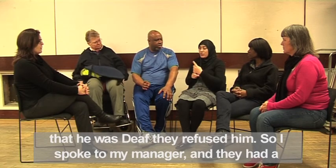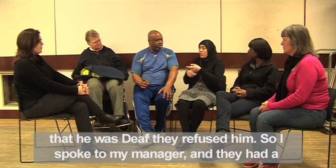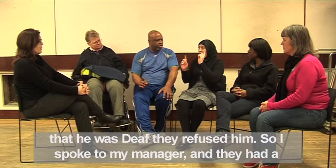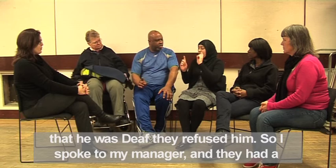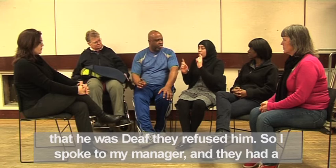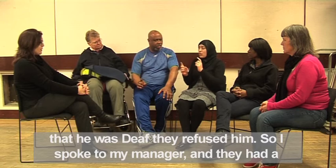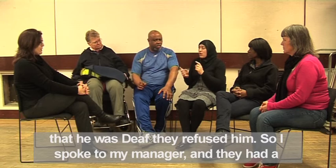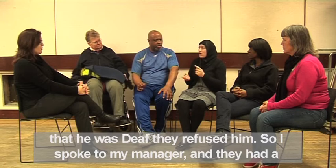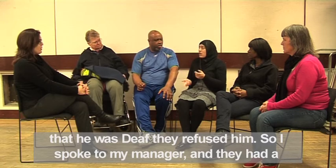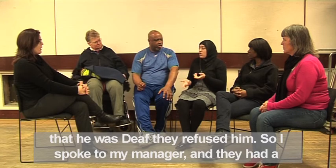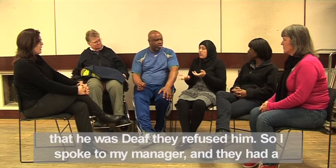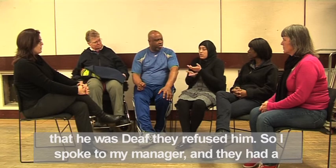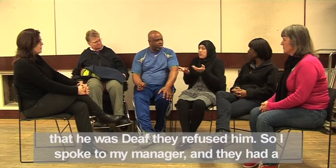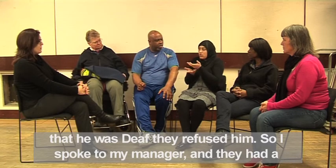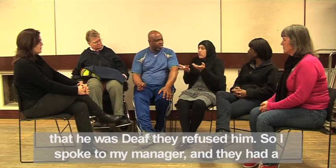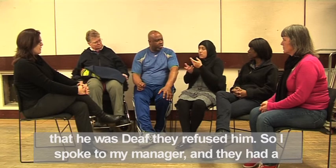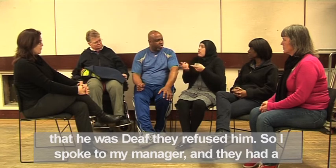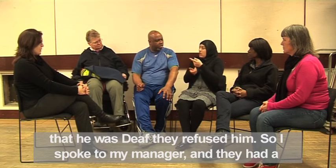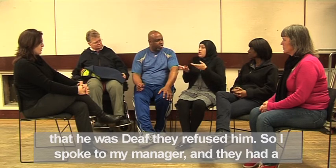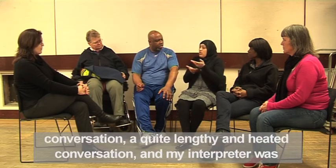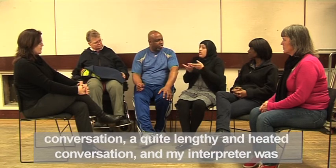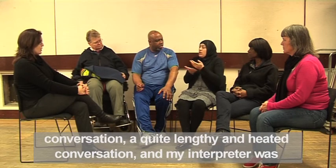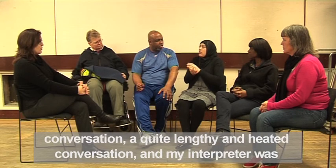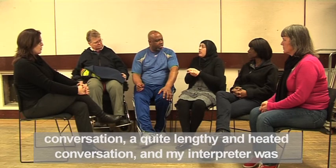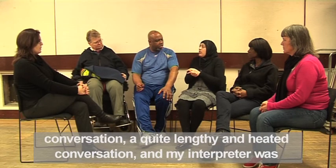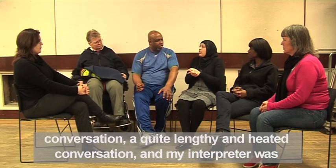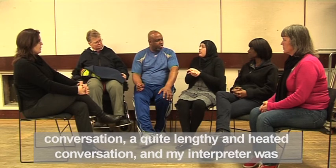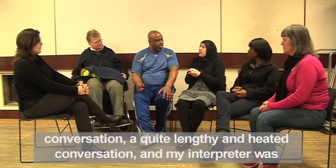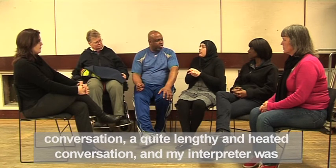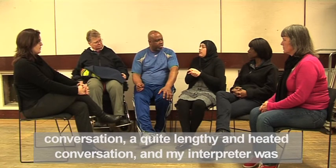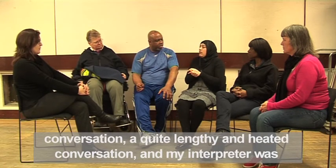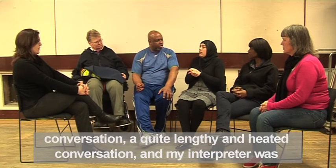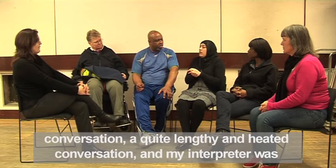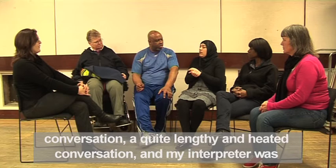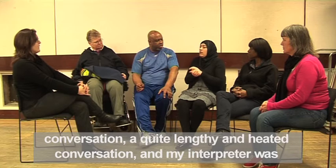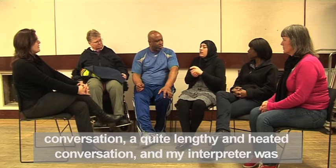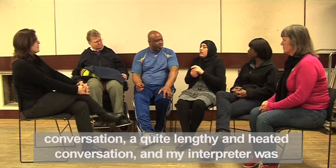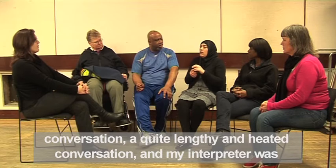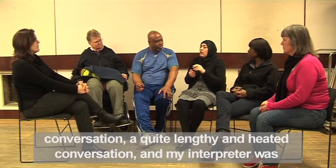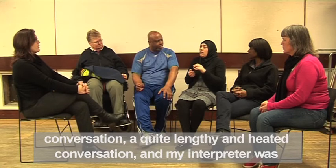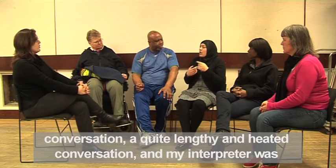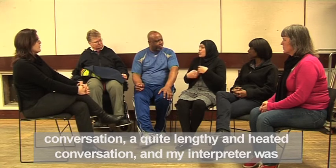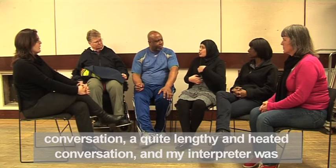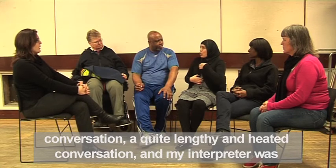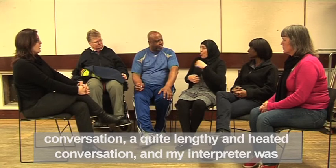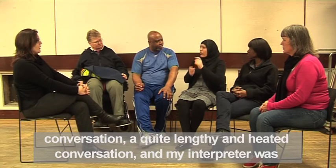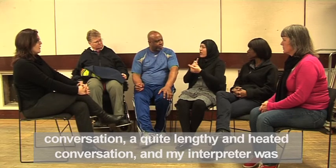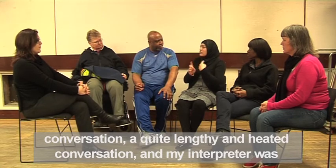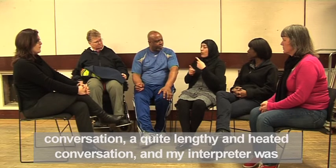So I spoke to my manager and I had a conversation, a quite lengthy and heated conversation. And